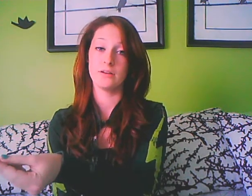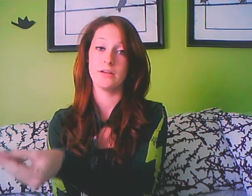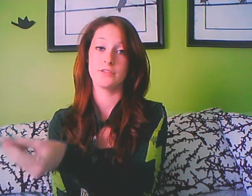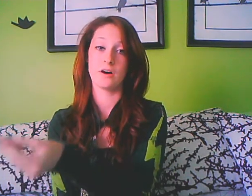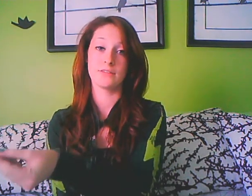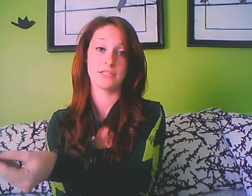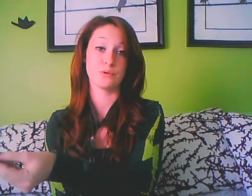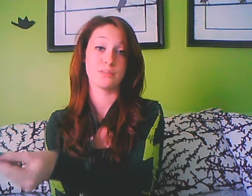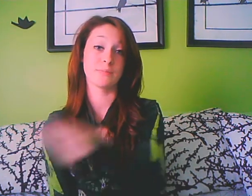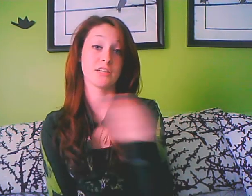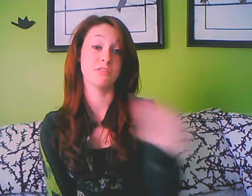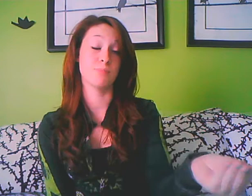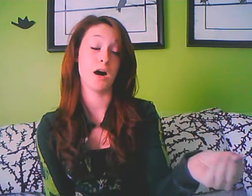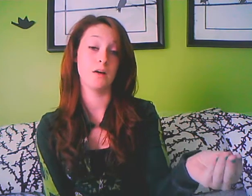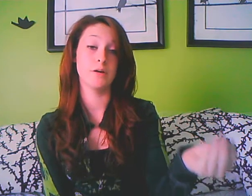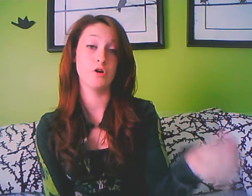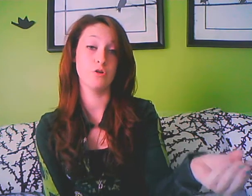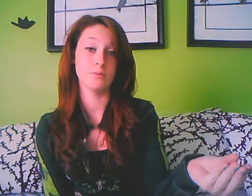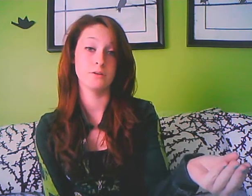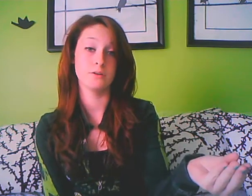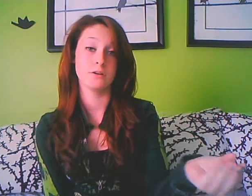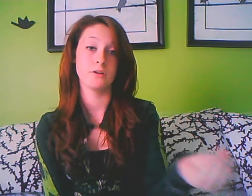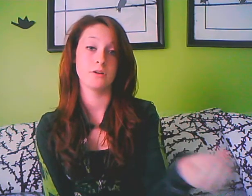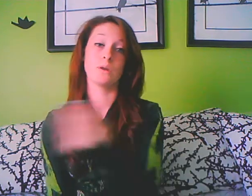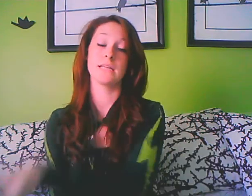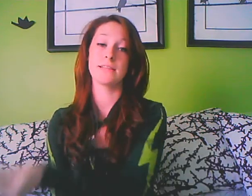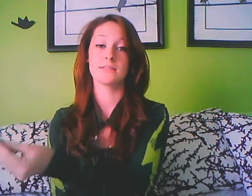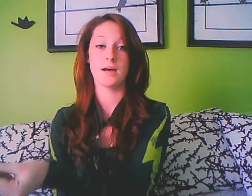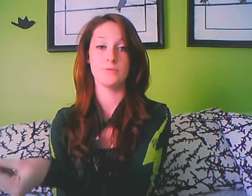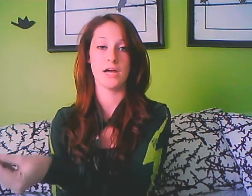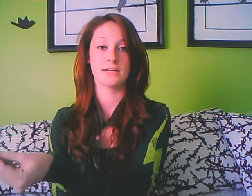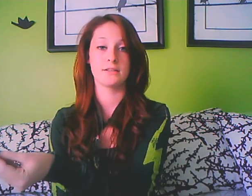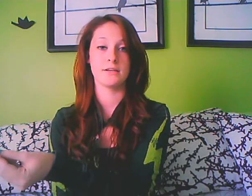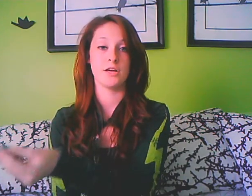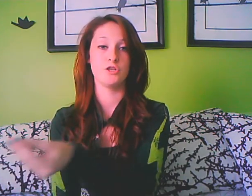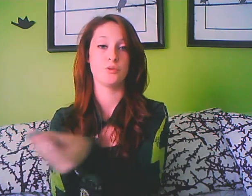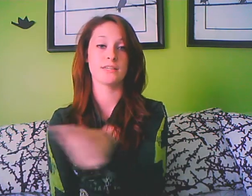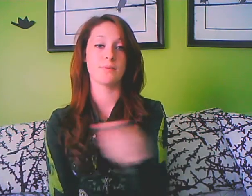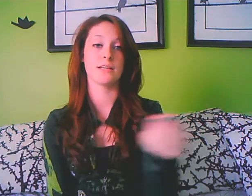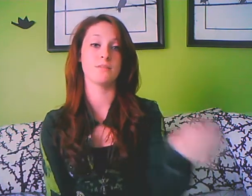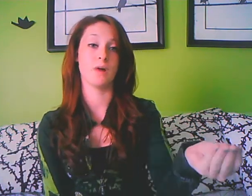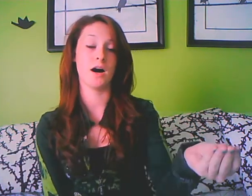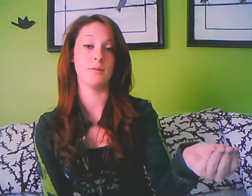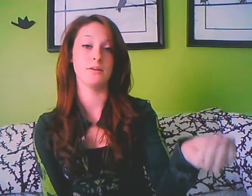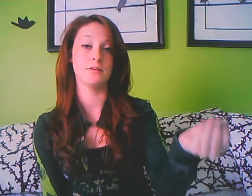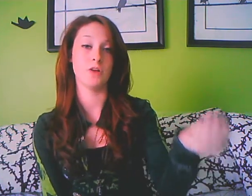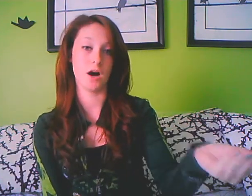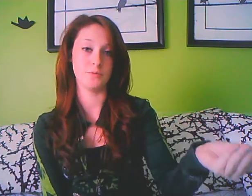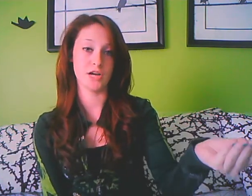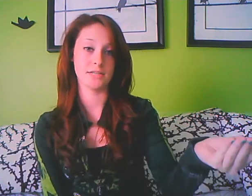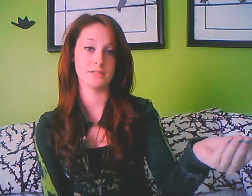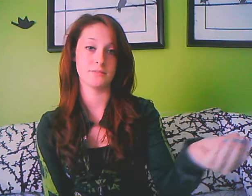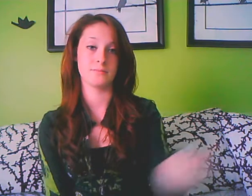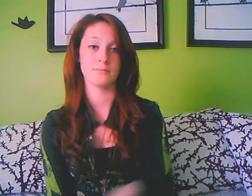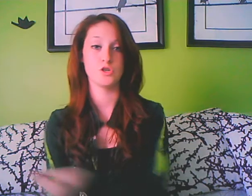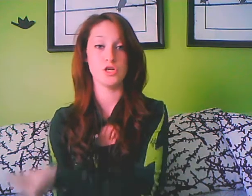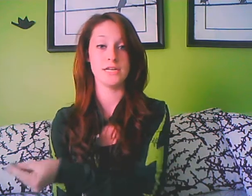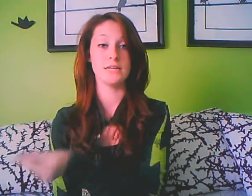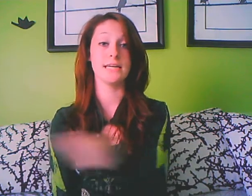is obviously doing something to Bob, whom, or Lynn, the subject, is doing something to Bob, the object, she, give